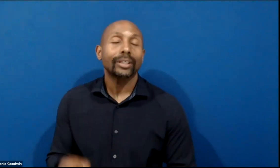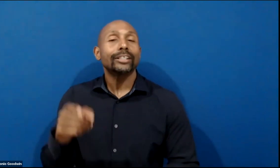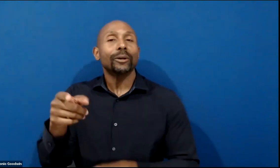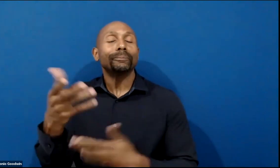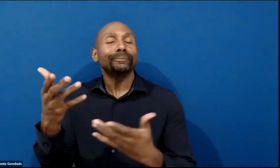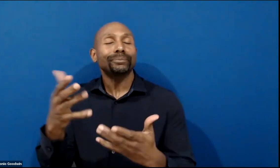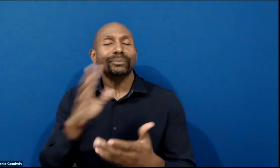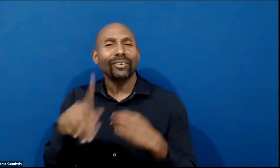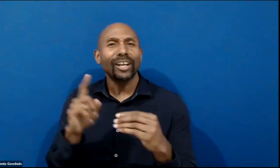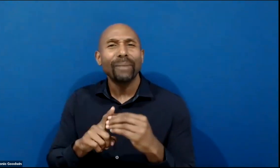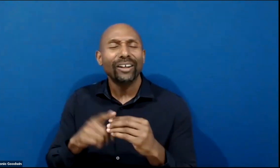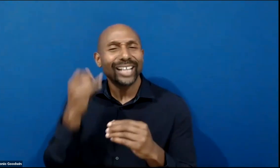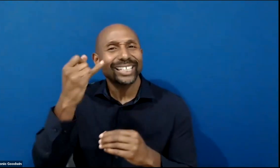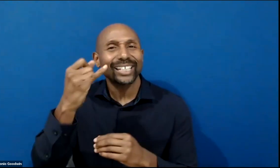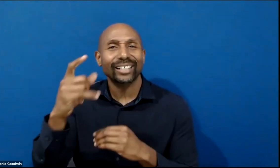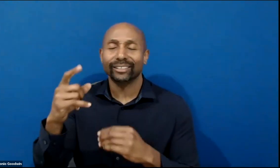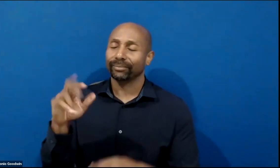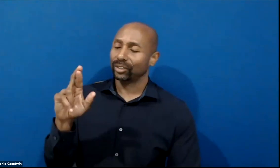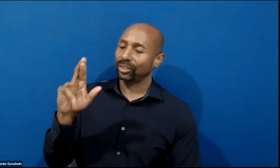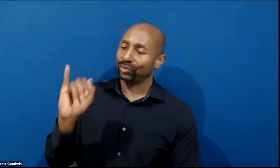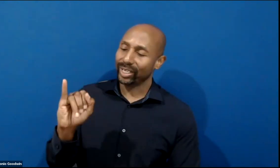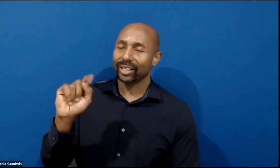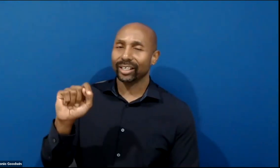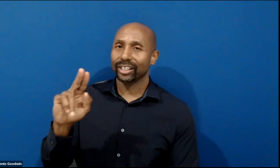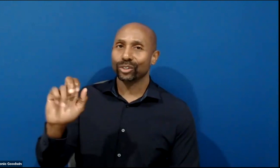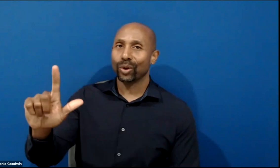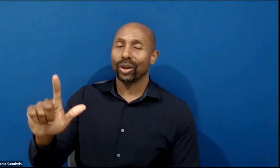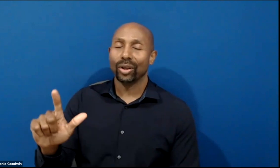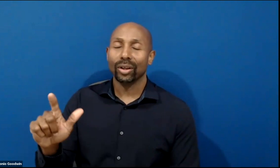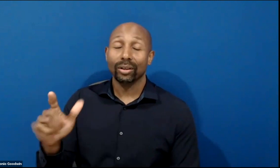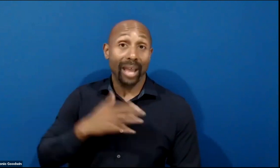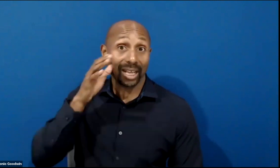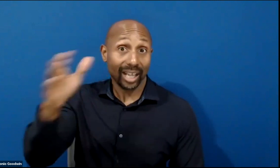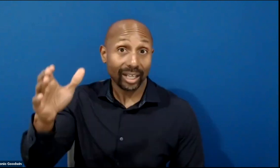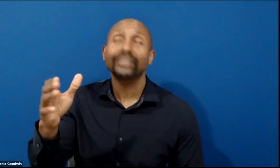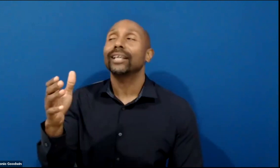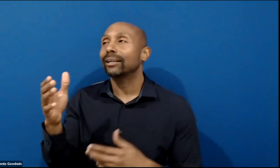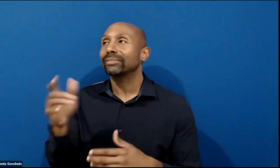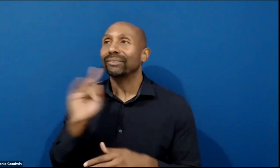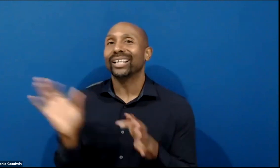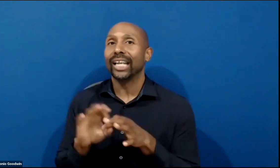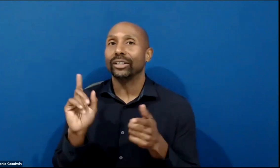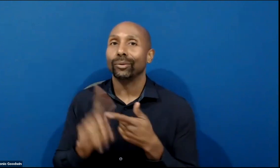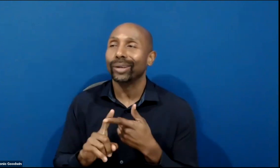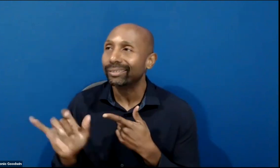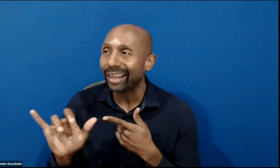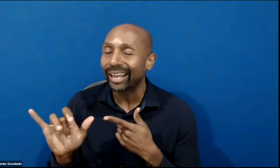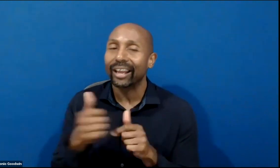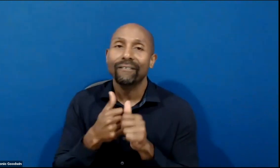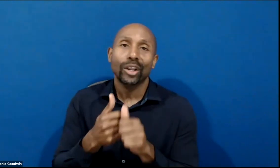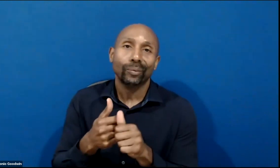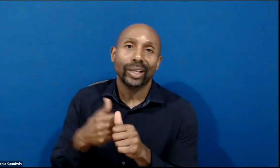liturgical calendar and you know, really like food rituals, Taco Tuesday,